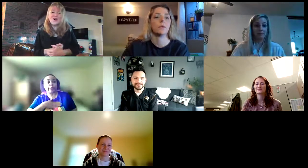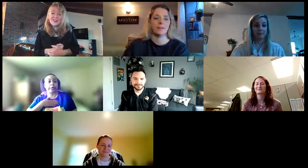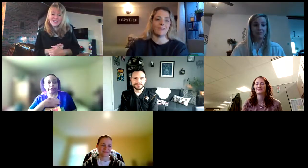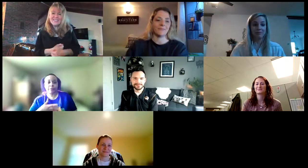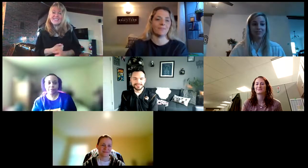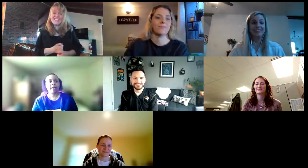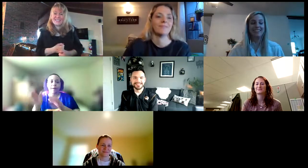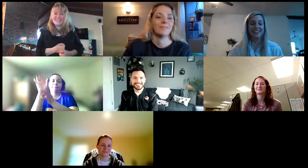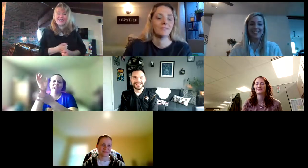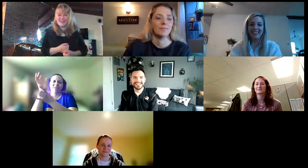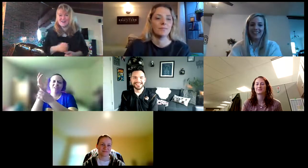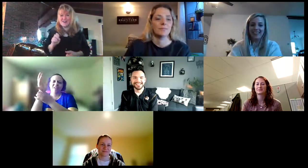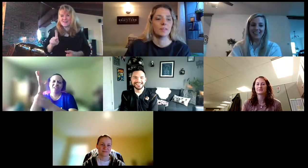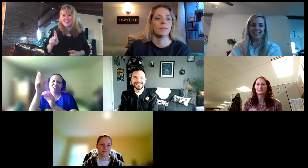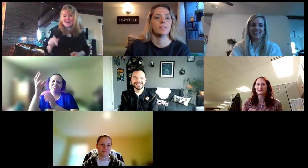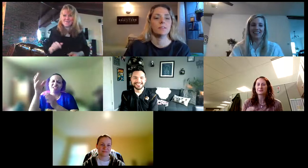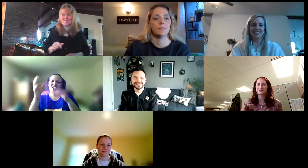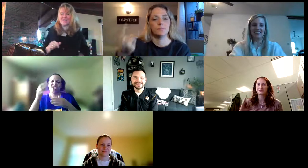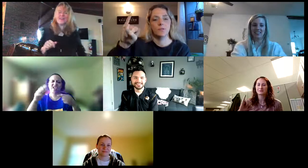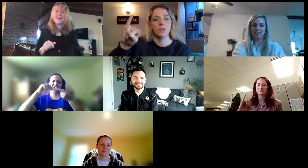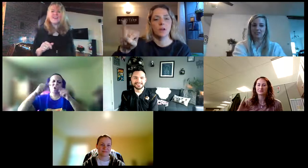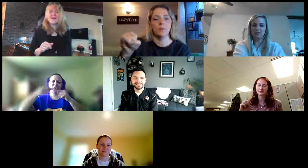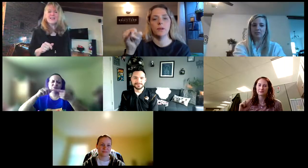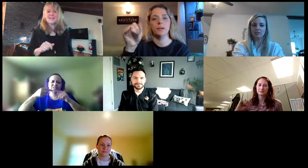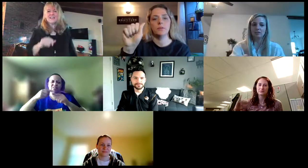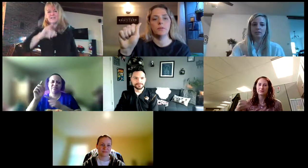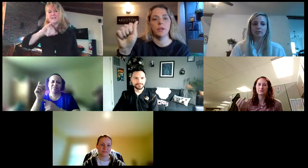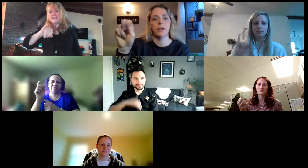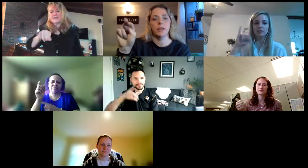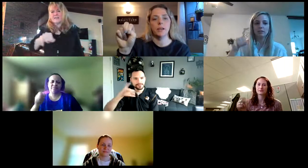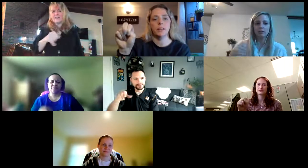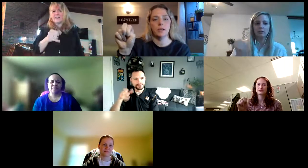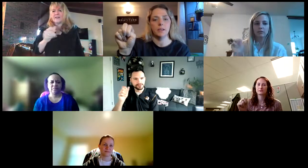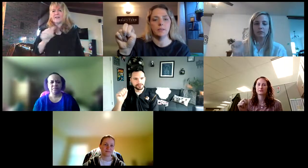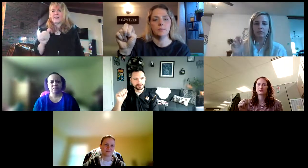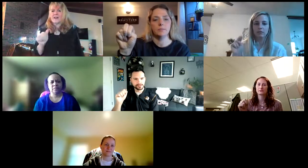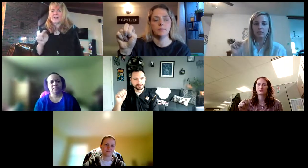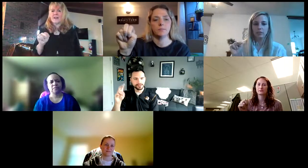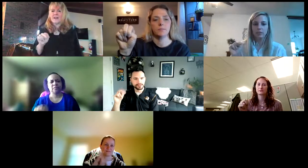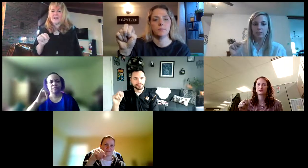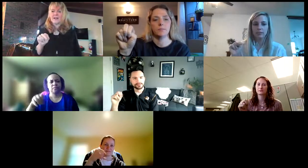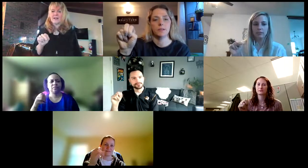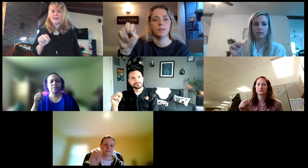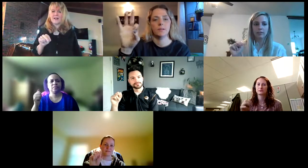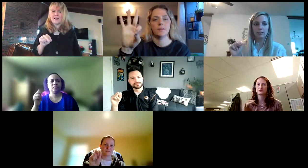Slower? Yeah. Okay. Okay, so January is J-A-N.